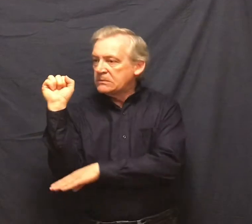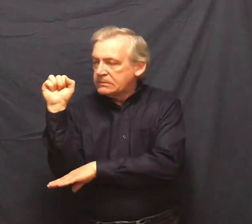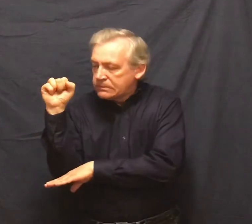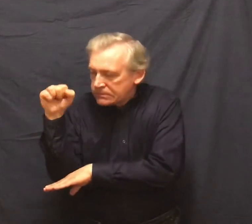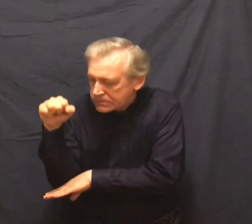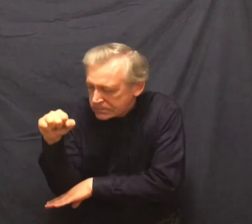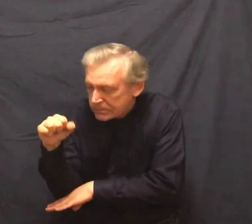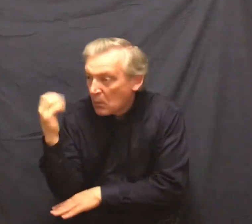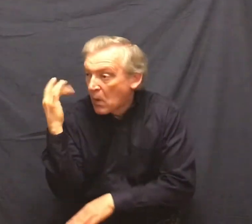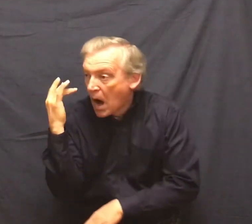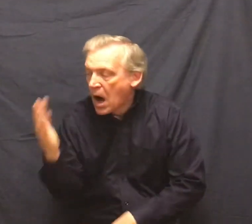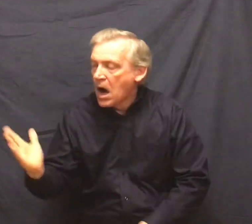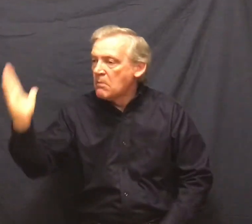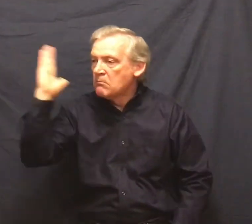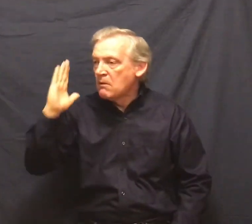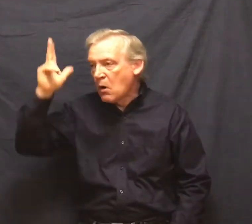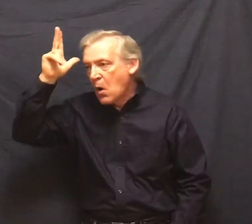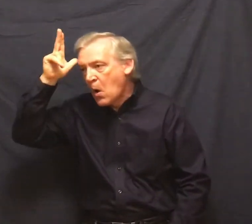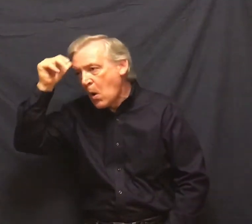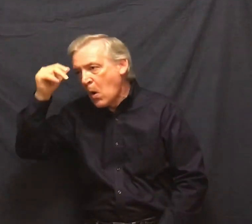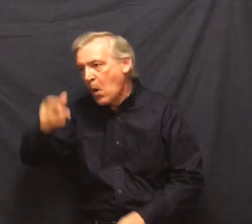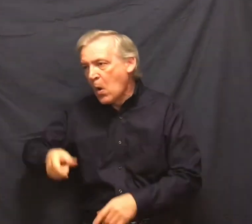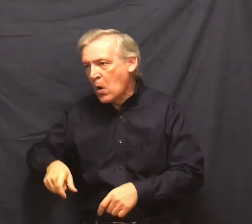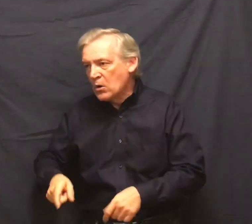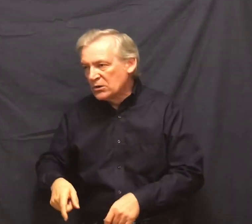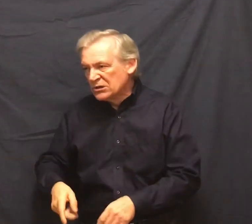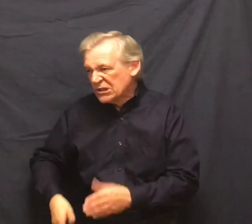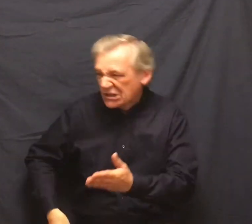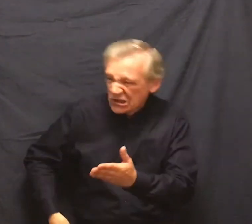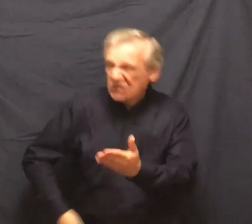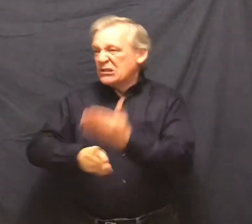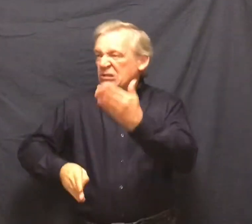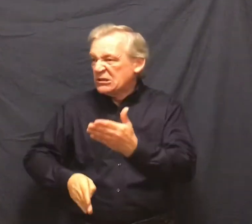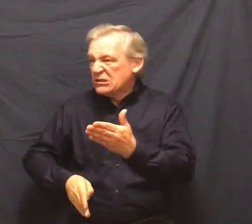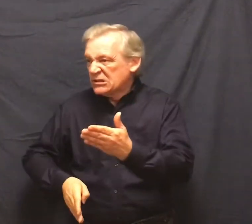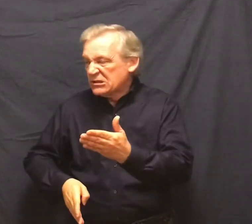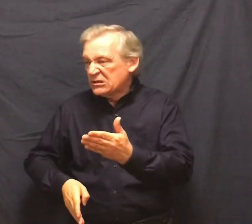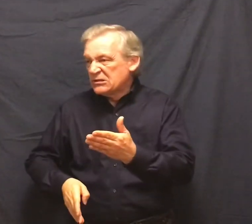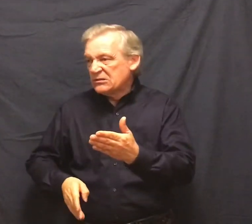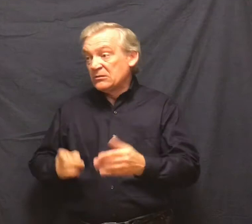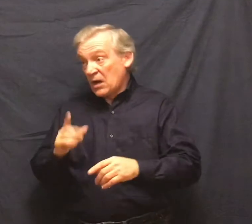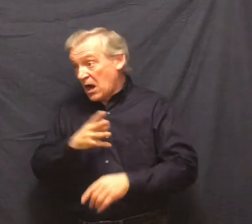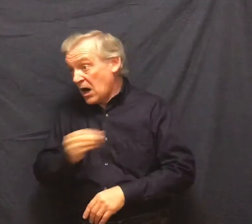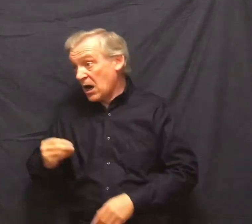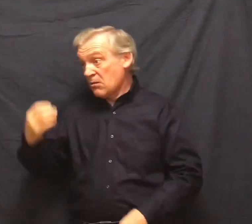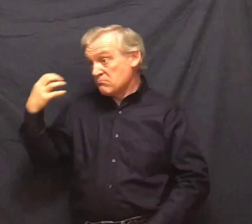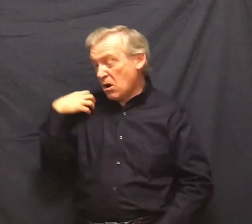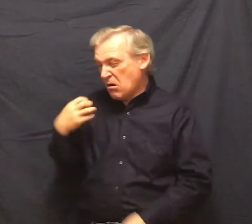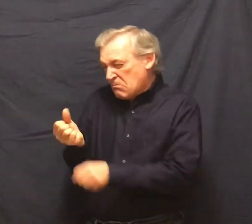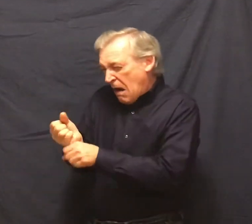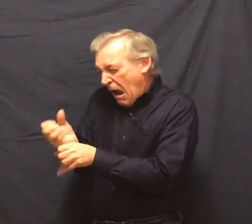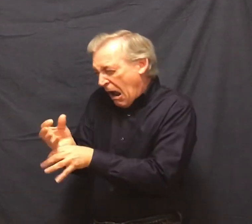when he's mad. But the stable buck don't give a darn about that. He reads a lot. Got books in his room."